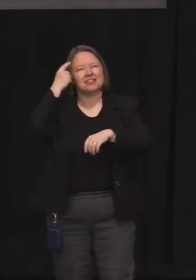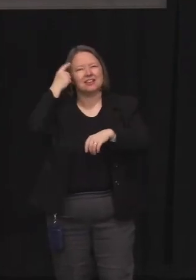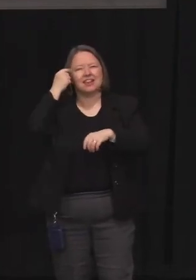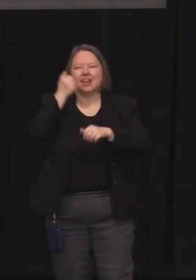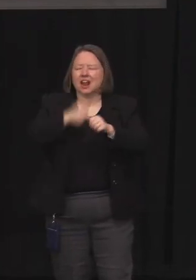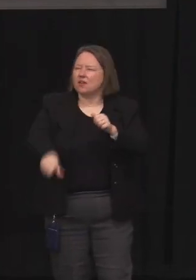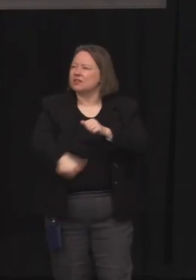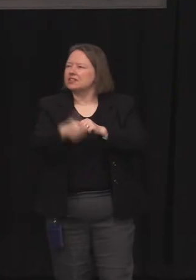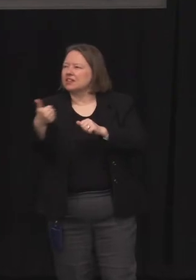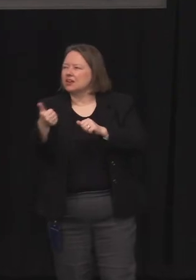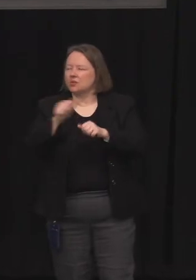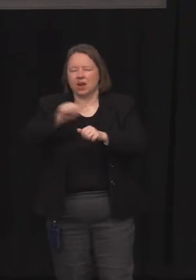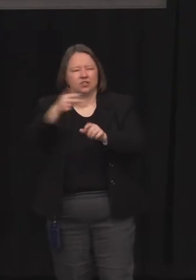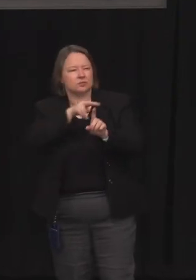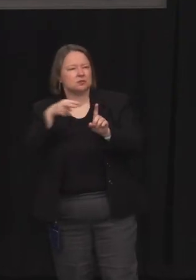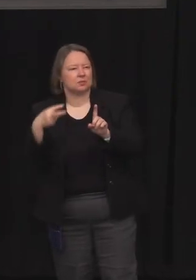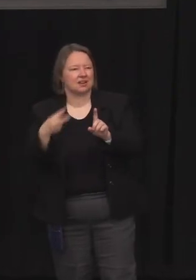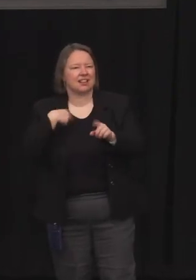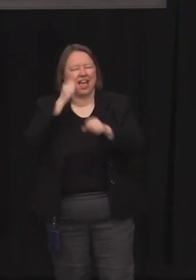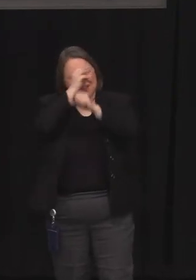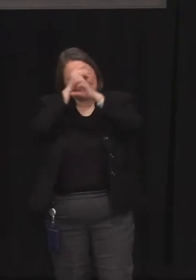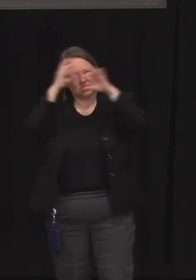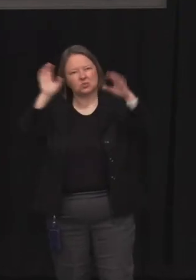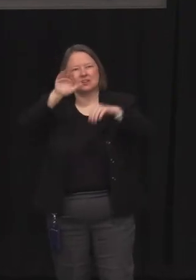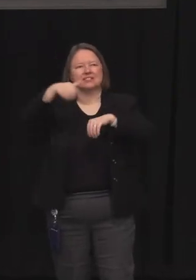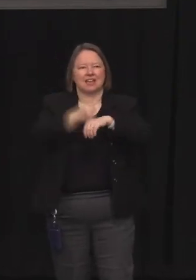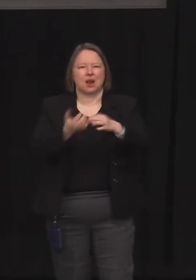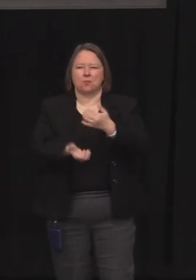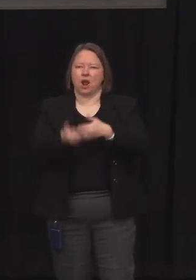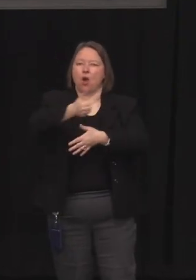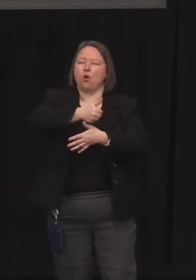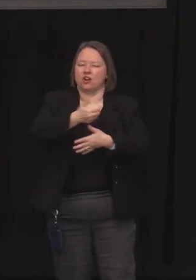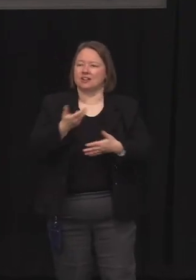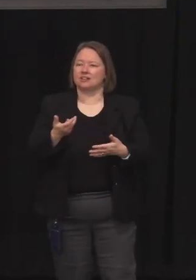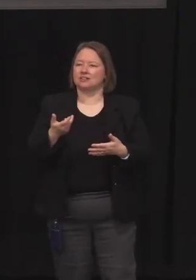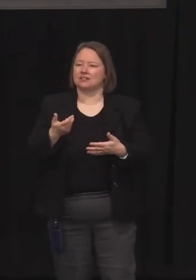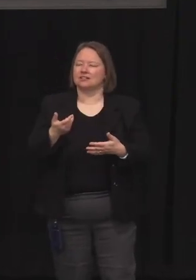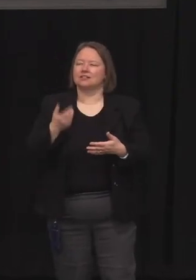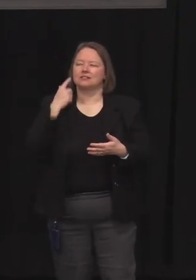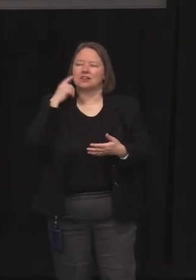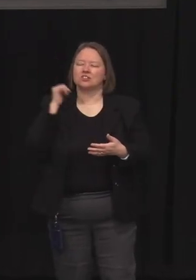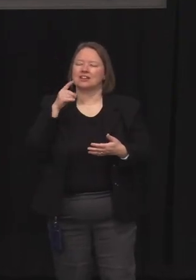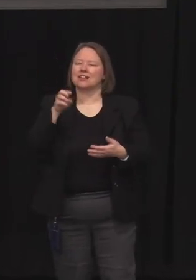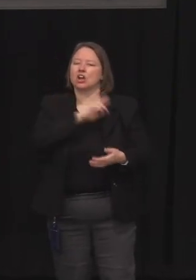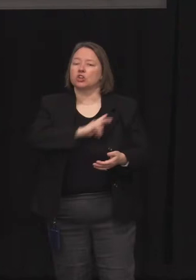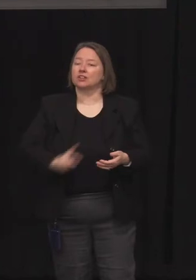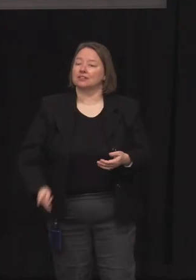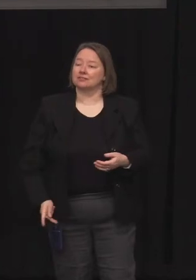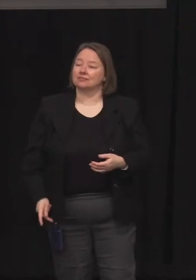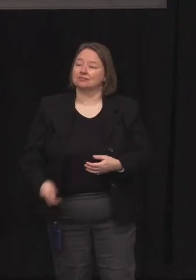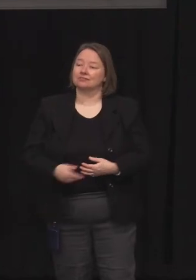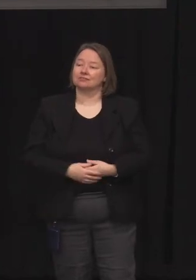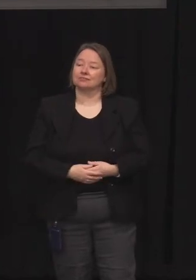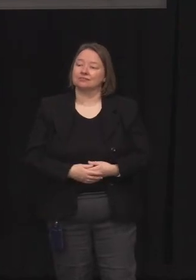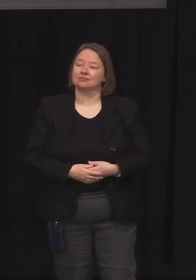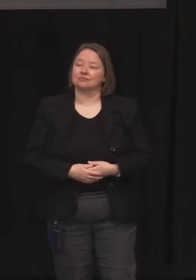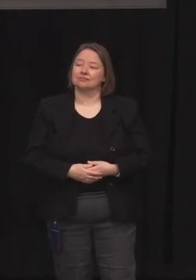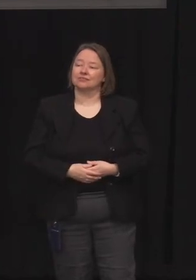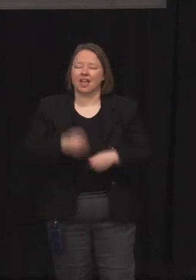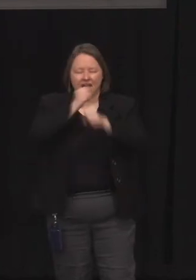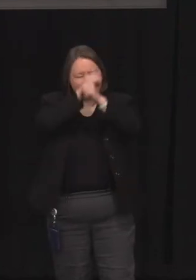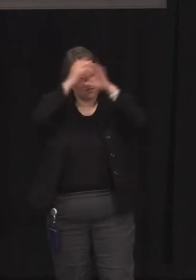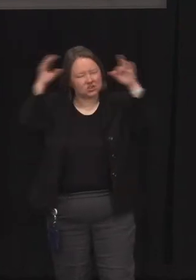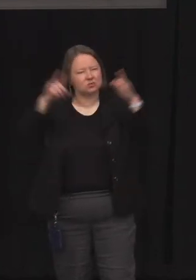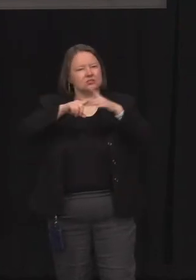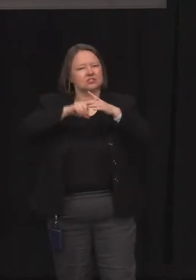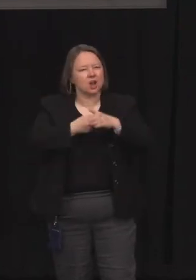into perspective. A vision that will set our priority. That sounds like Dr. King. A vision that will set in